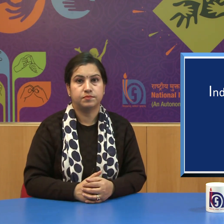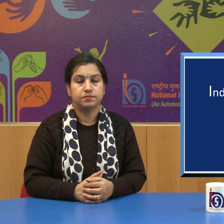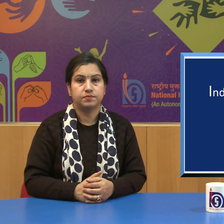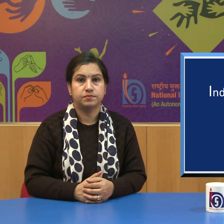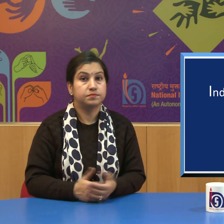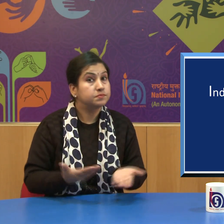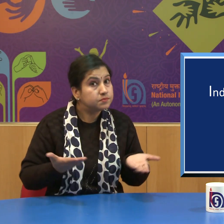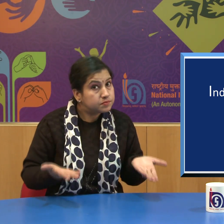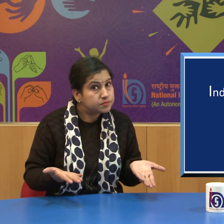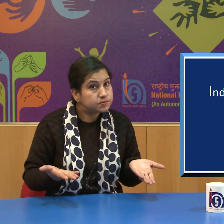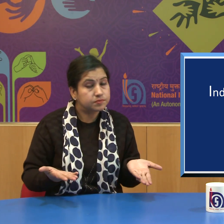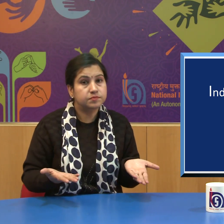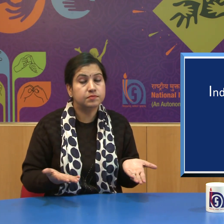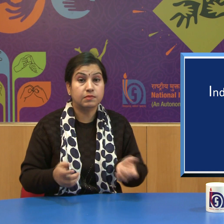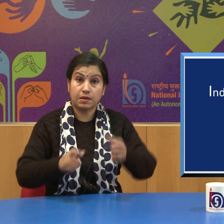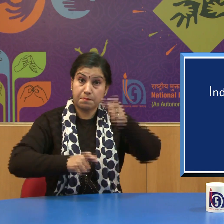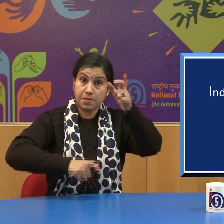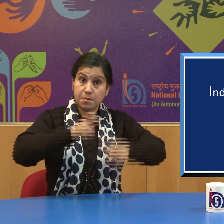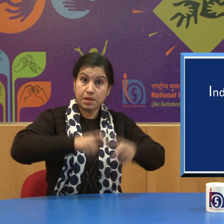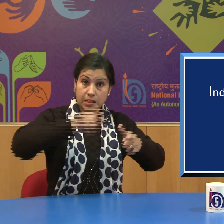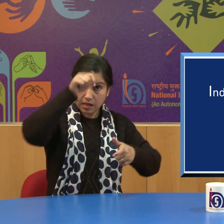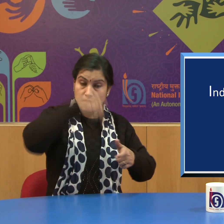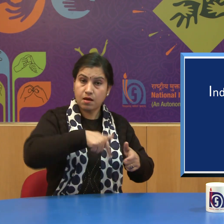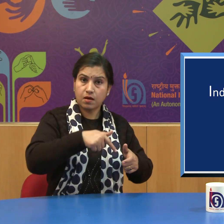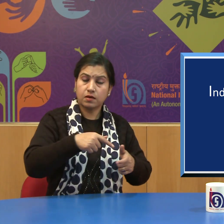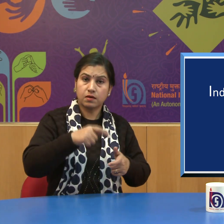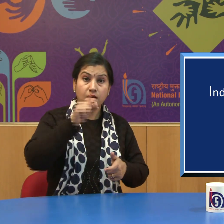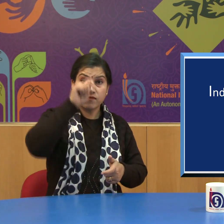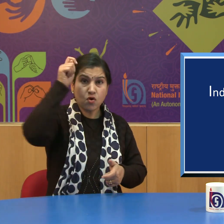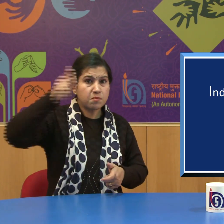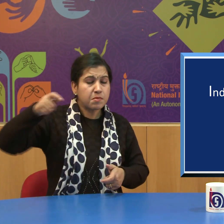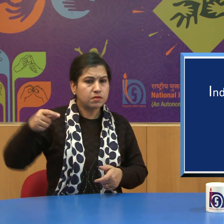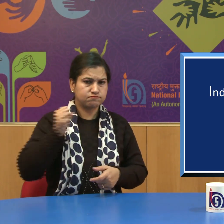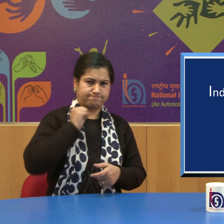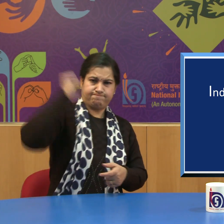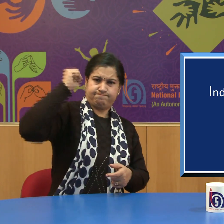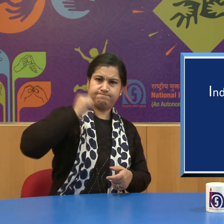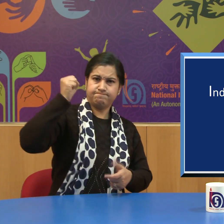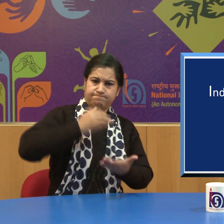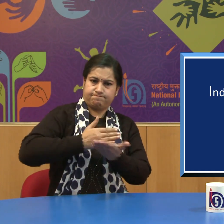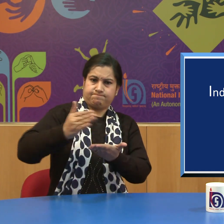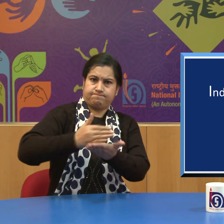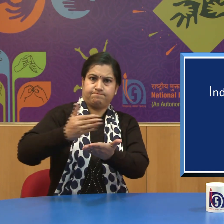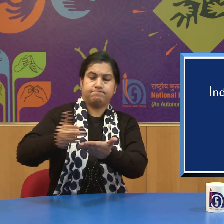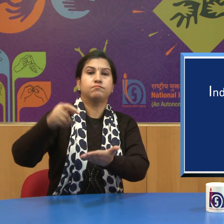However, the people of India opposed the foreign rule right from the beginning.